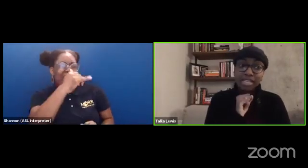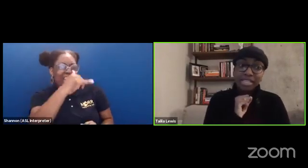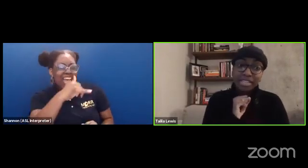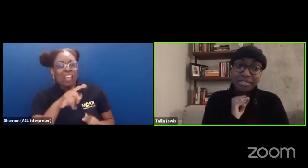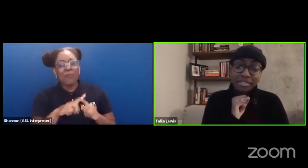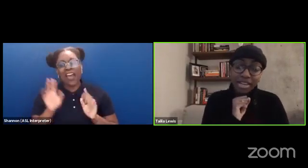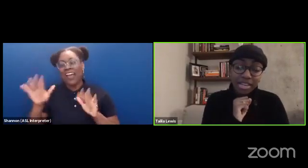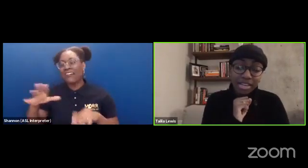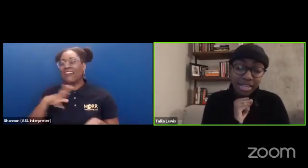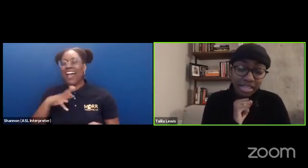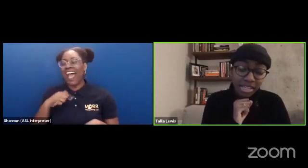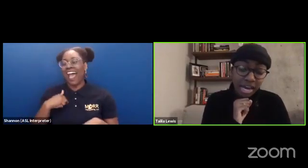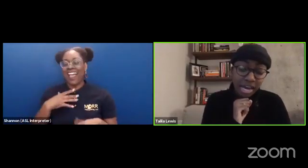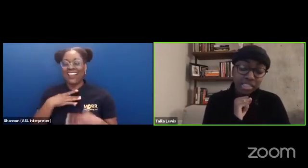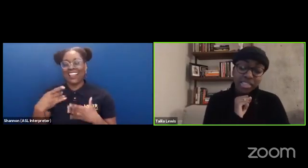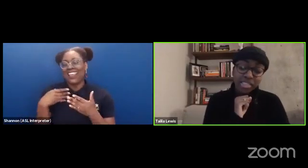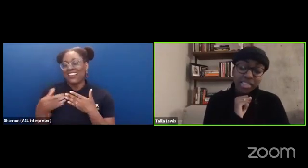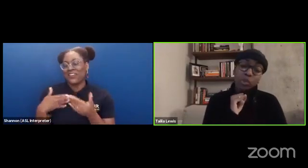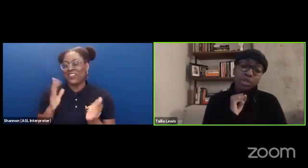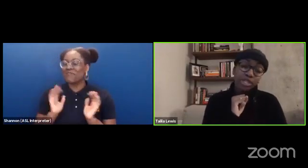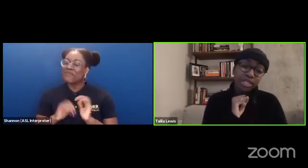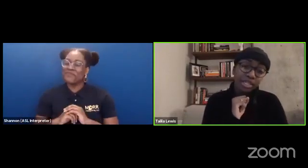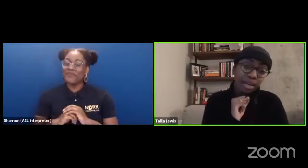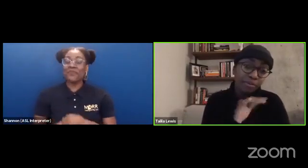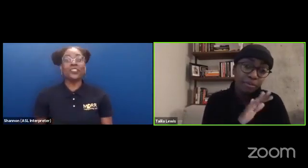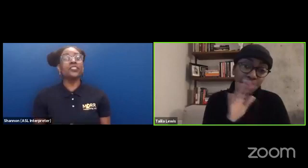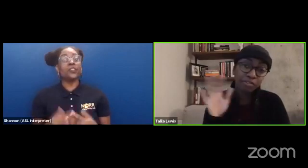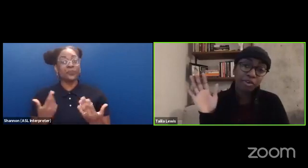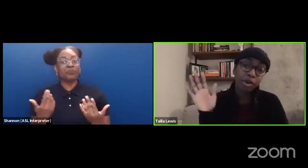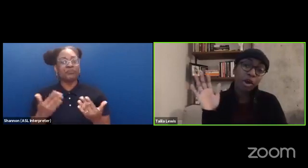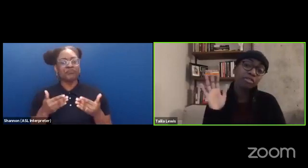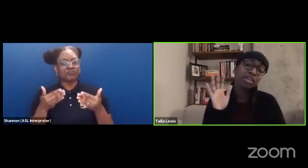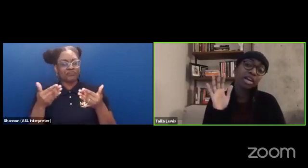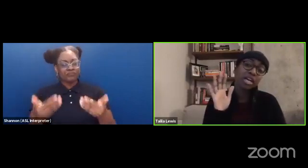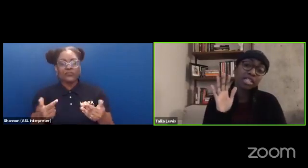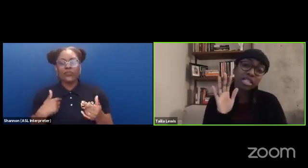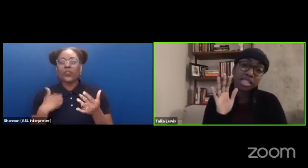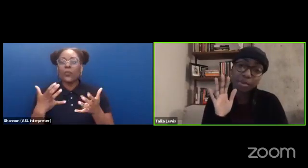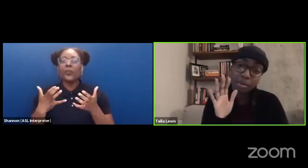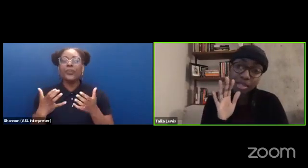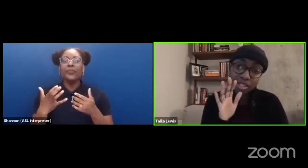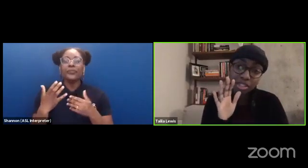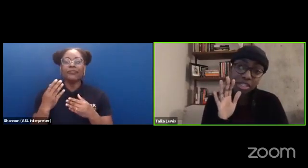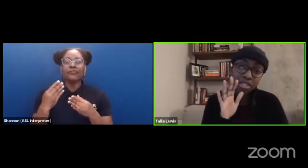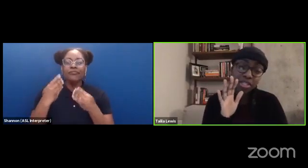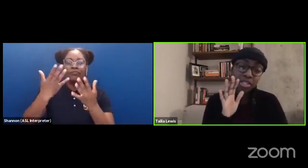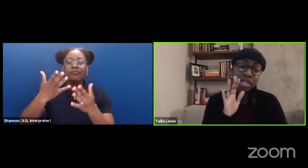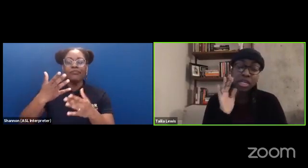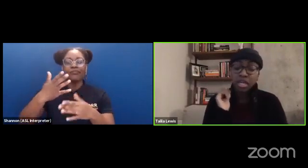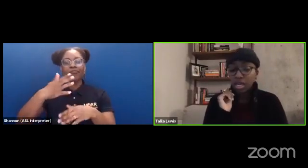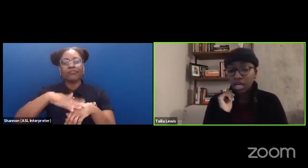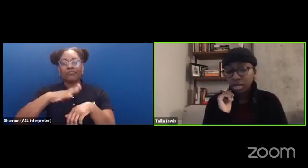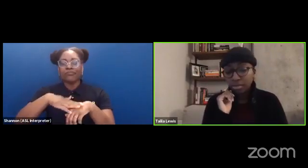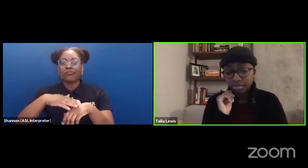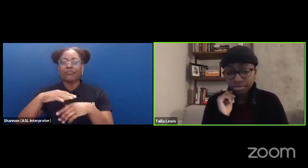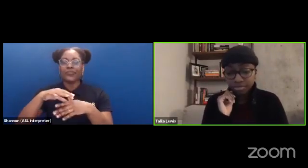gonna give a content warning up front for all of the content that I'm about to share,